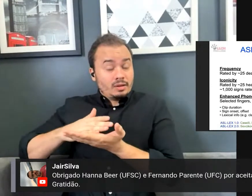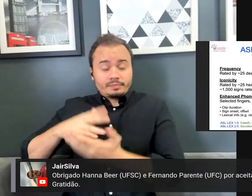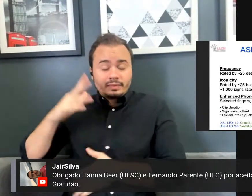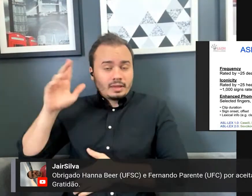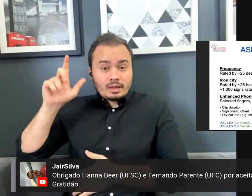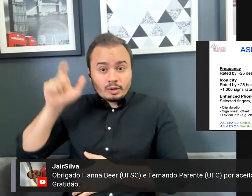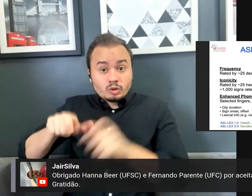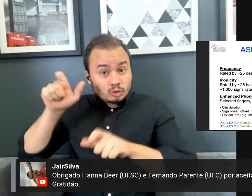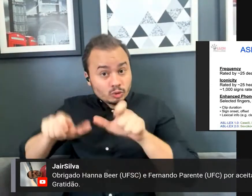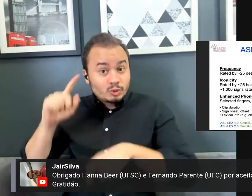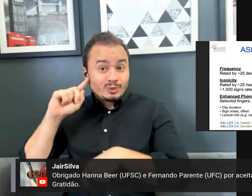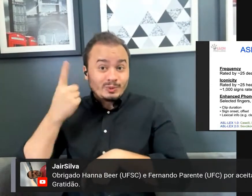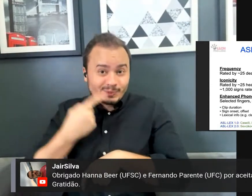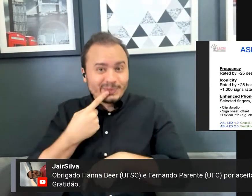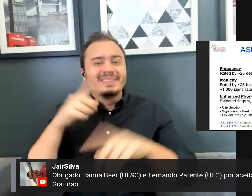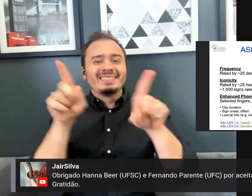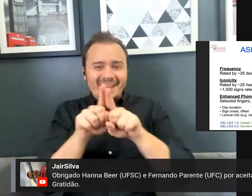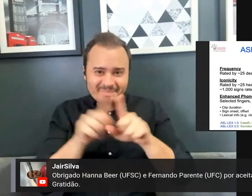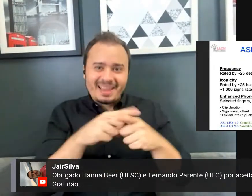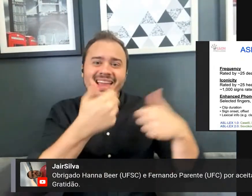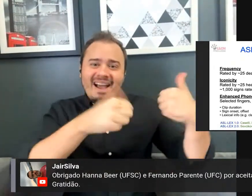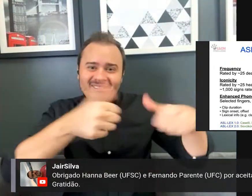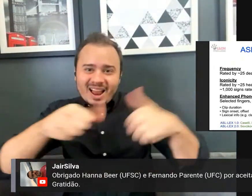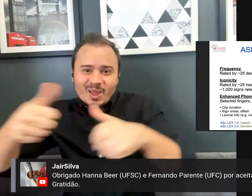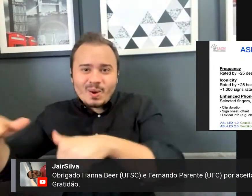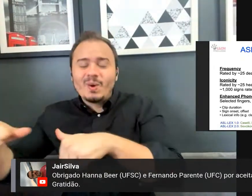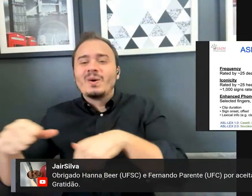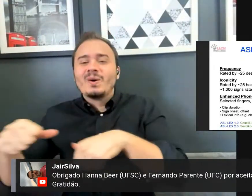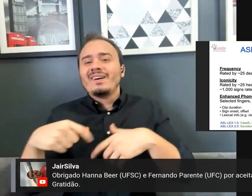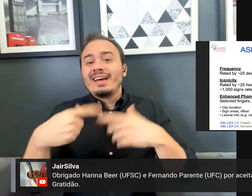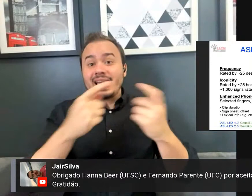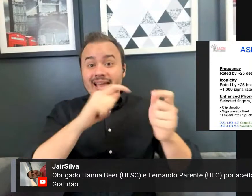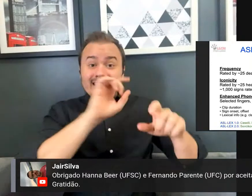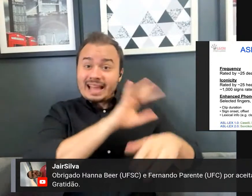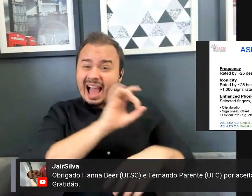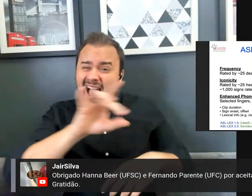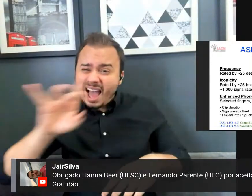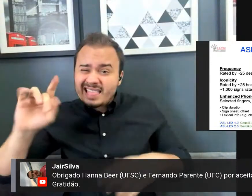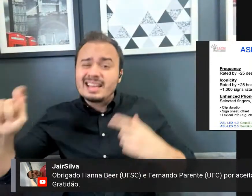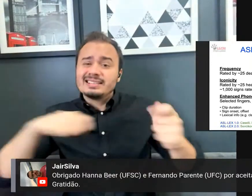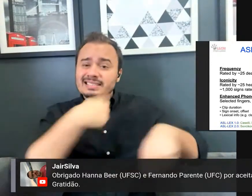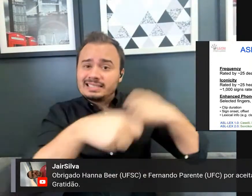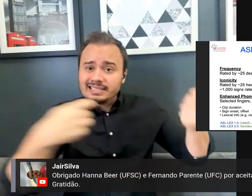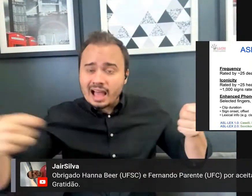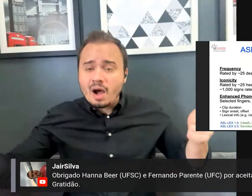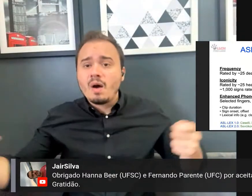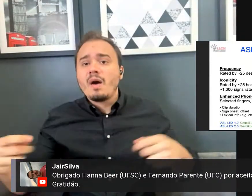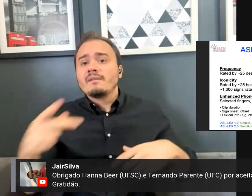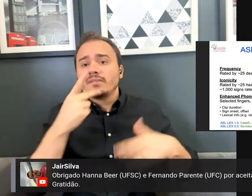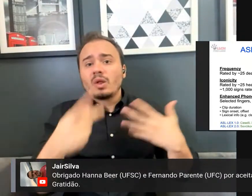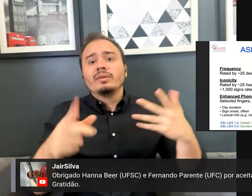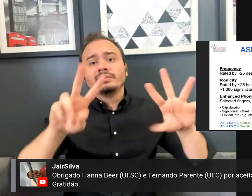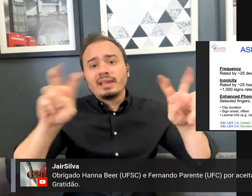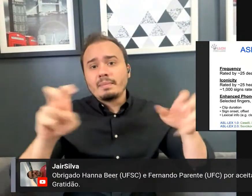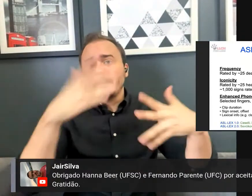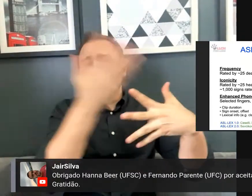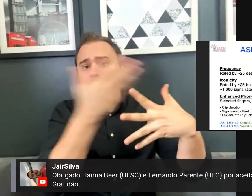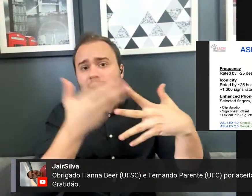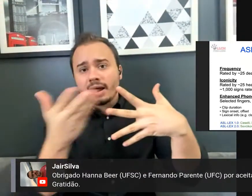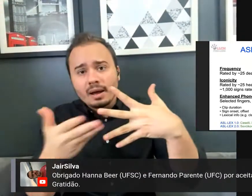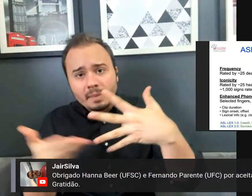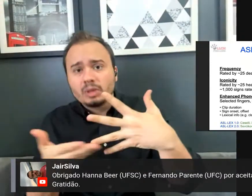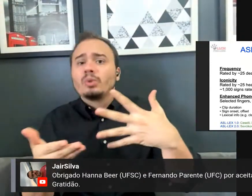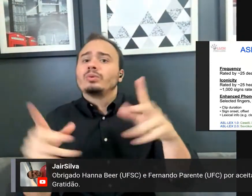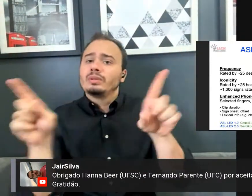ratings, non-signer ratings with deaf signer ratings. And one of the key aspects of this database is